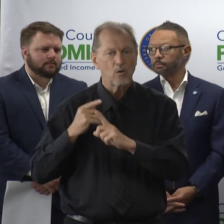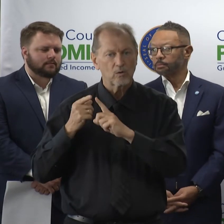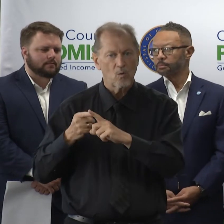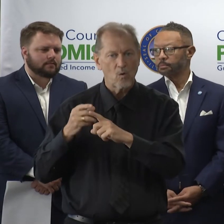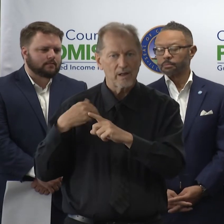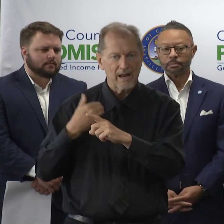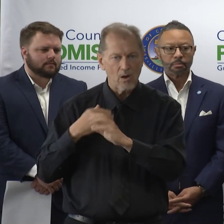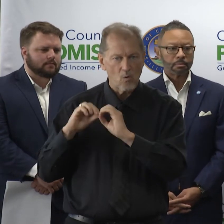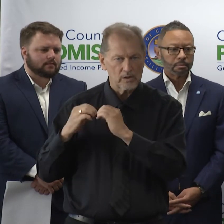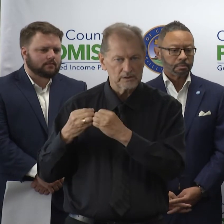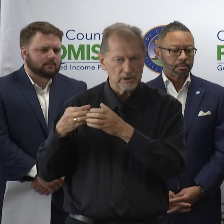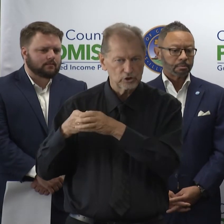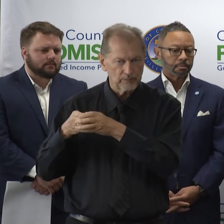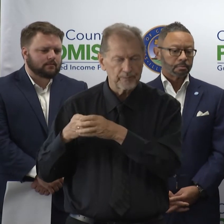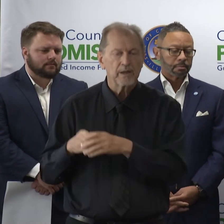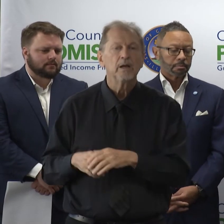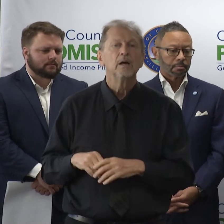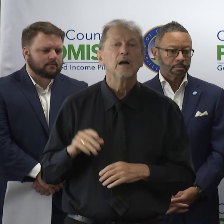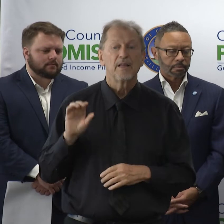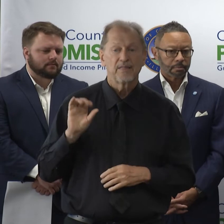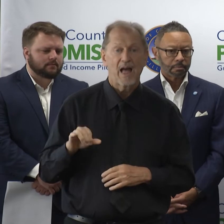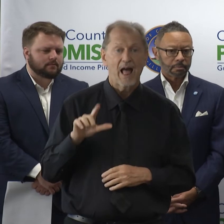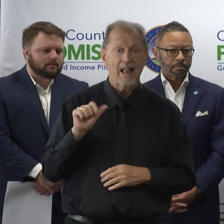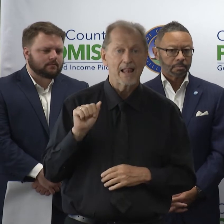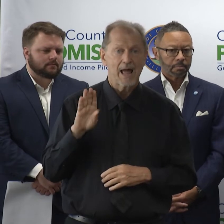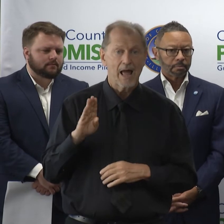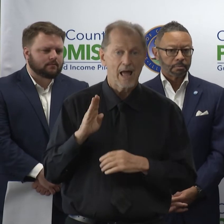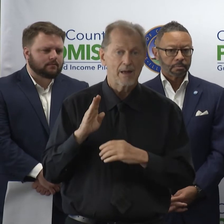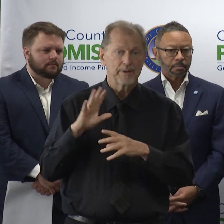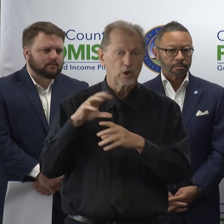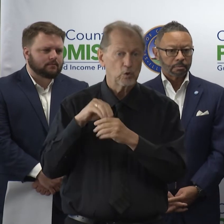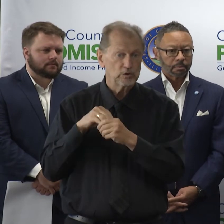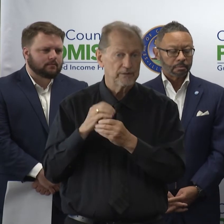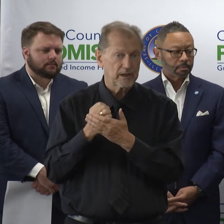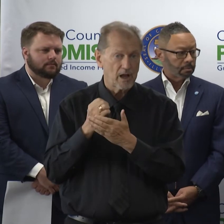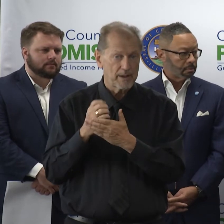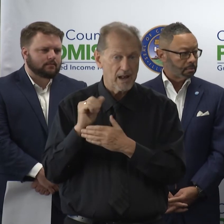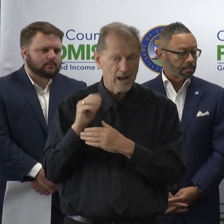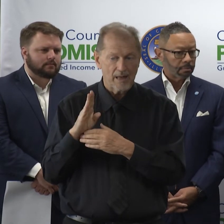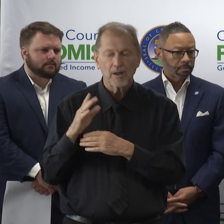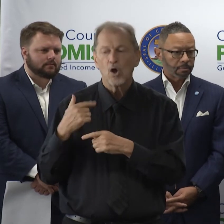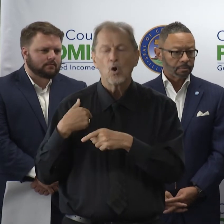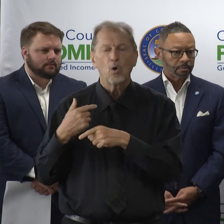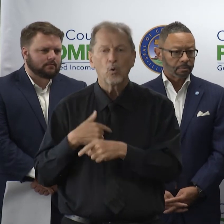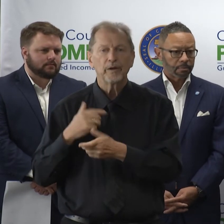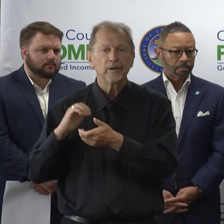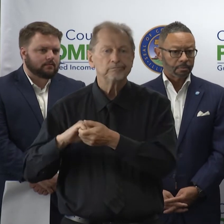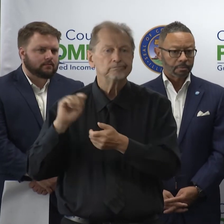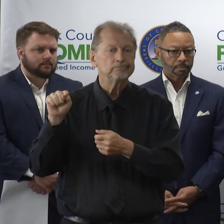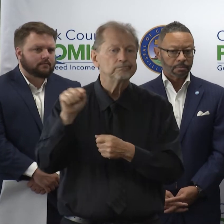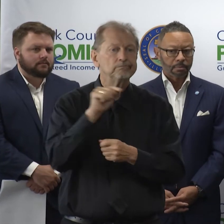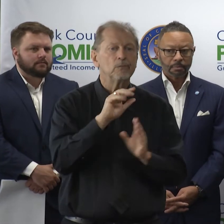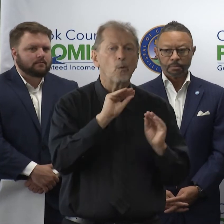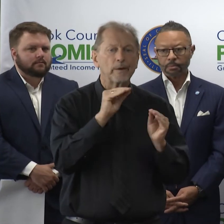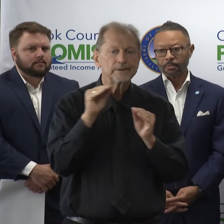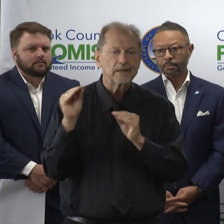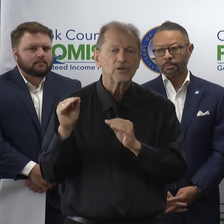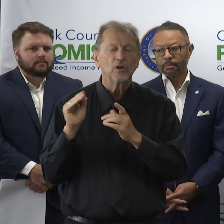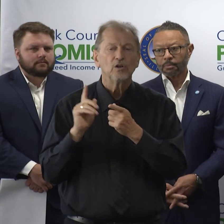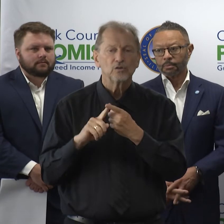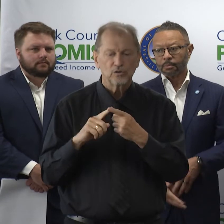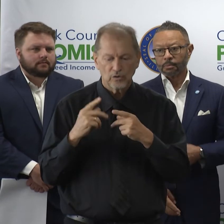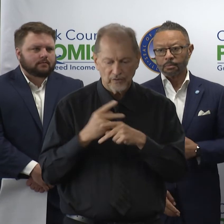we work. At the Inclusive Economy Lab, we partner with policymakers, community-based organizations, and others to